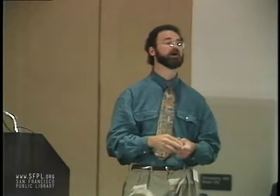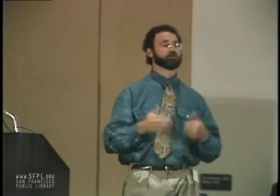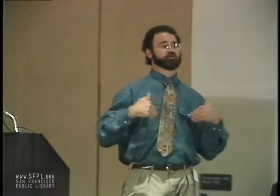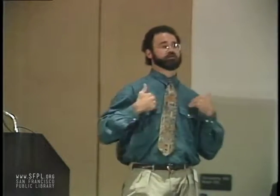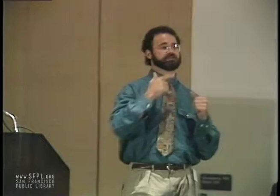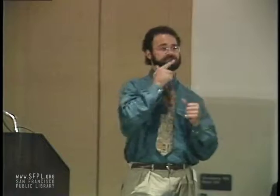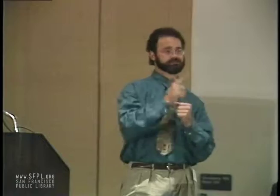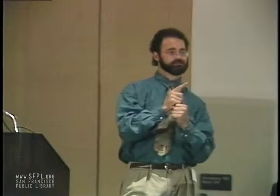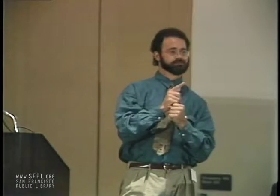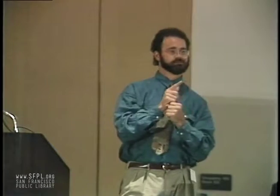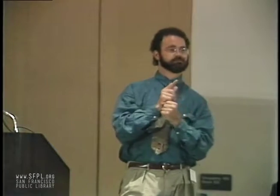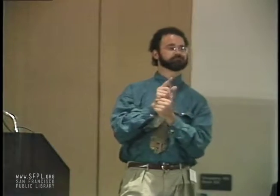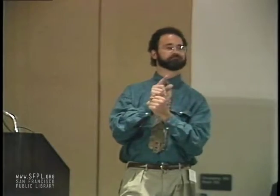Both of the girls were deaf.